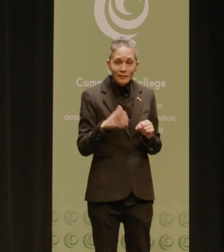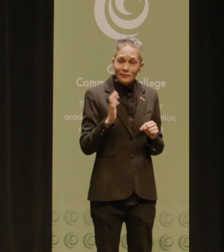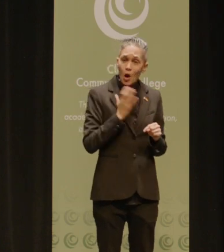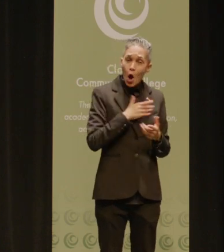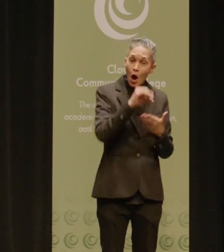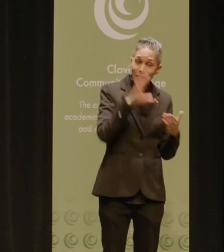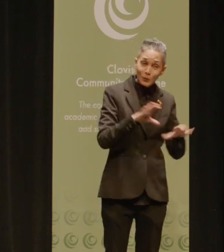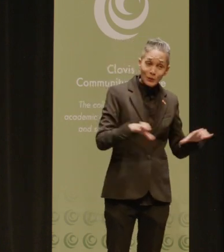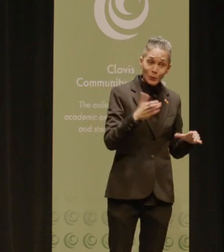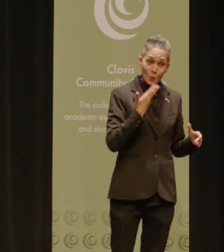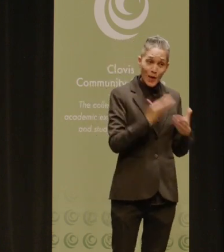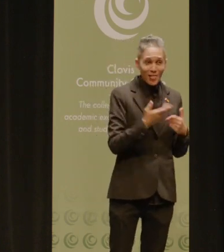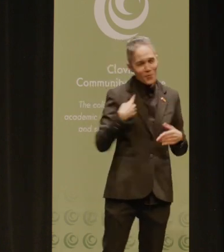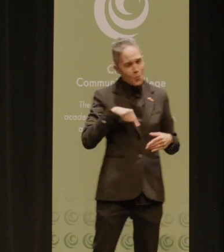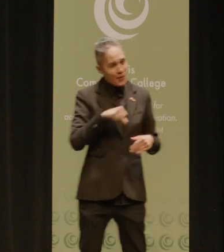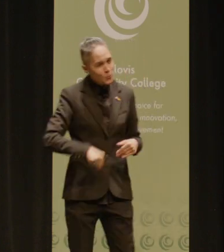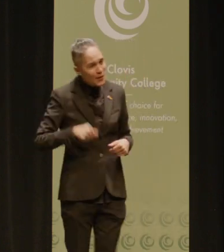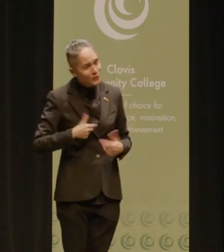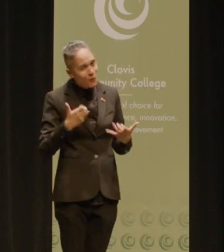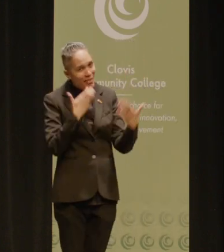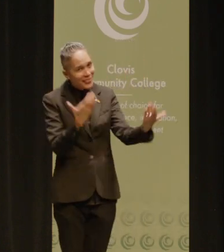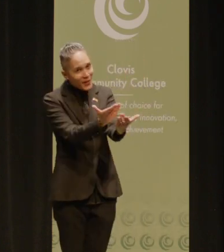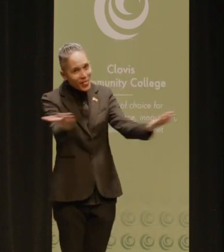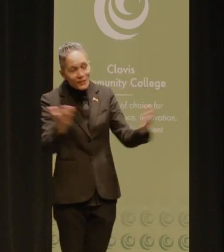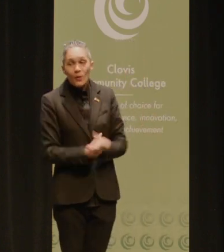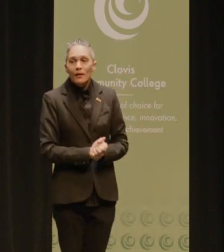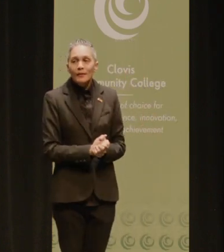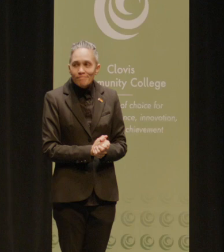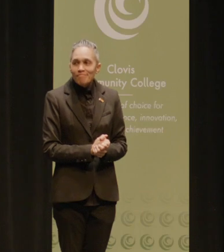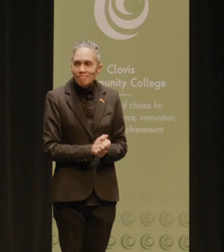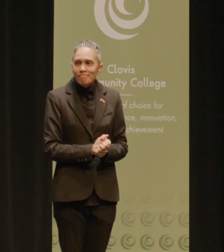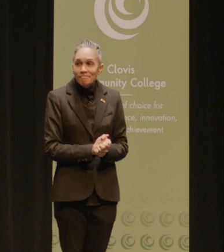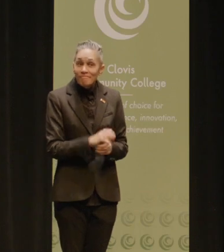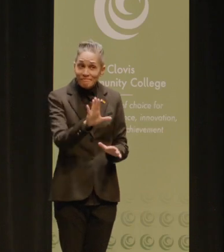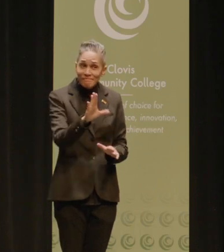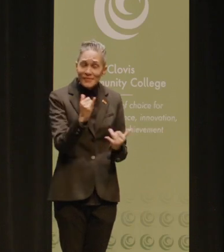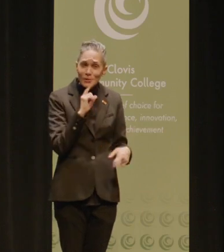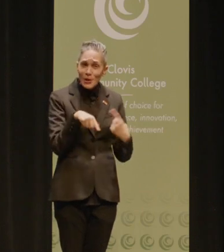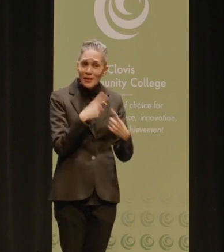well, we feel proud. So thank you. Talk about feeling proud.